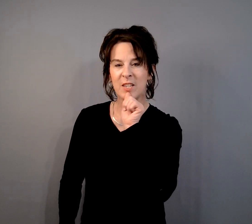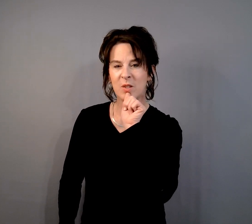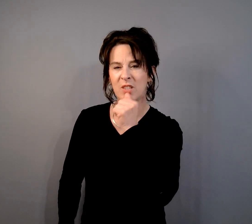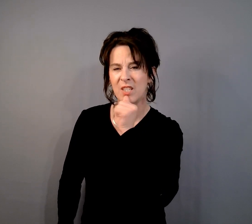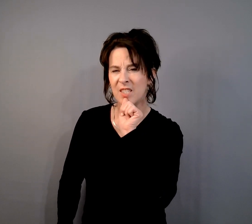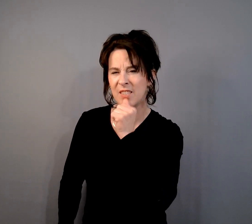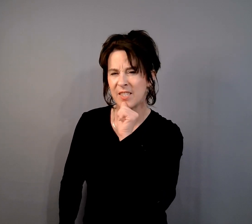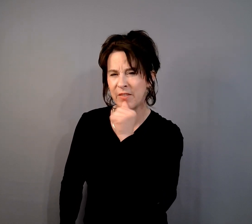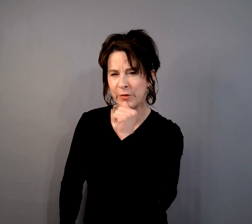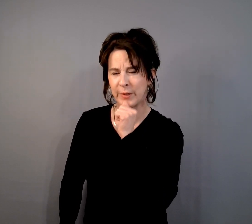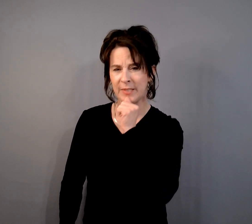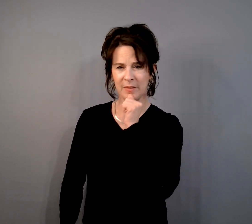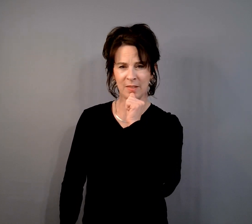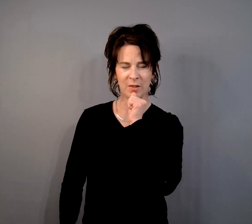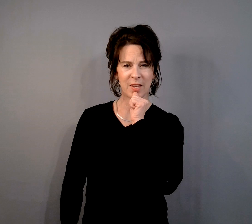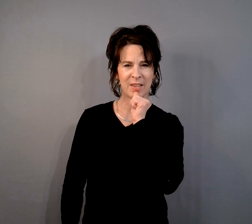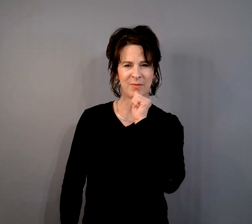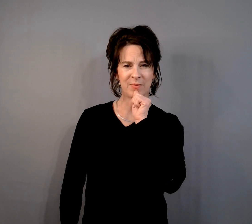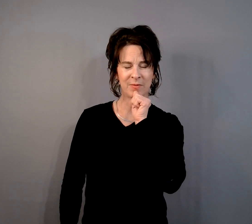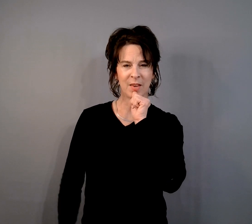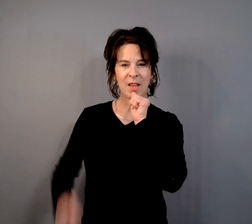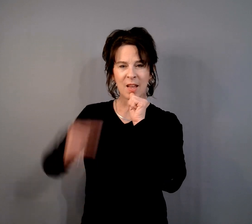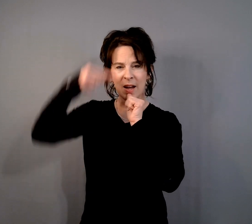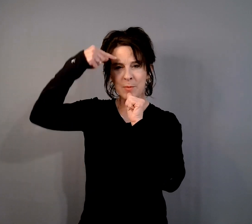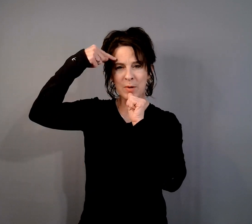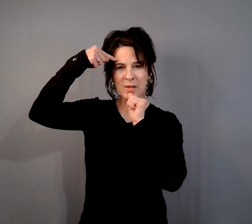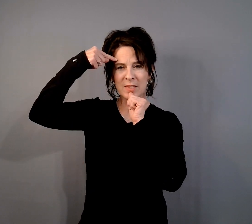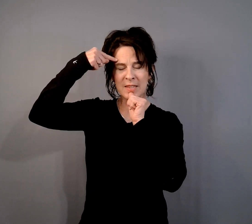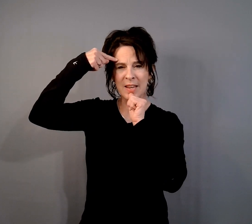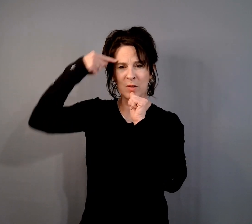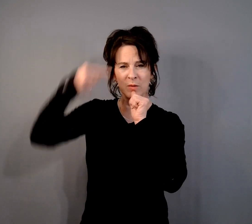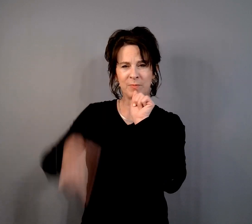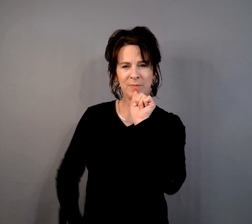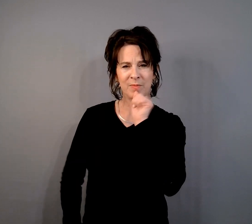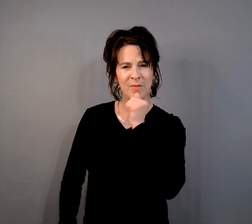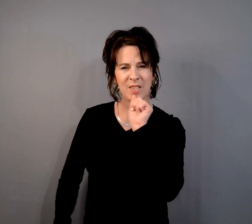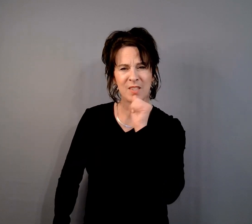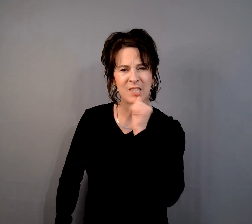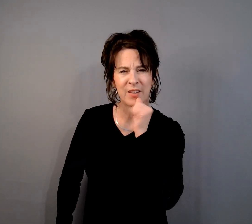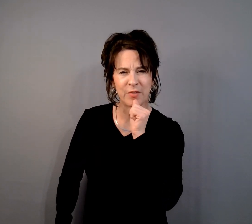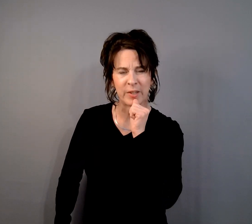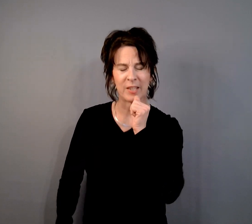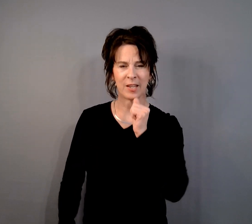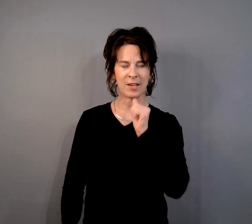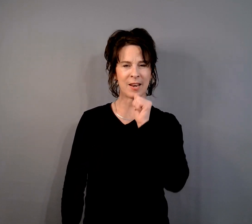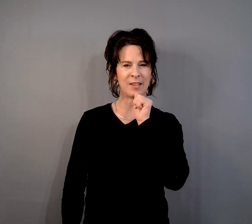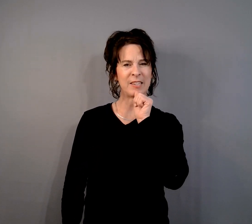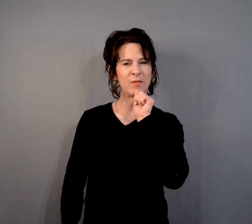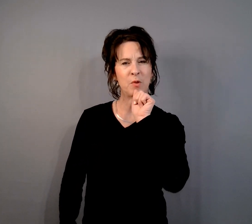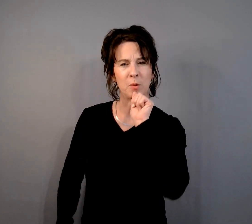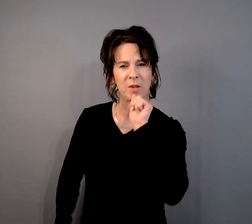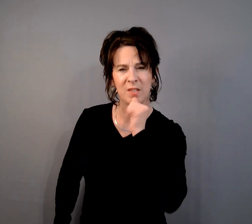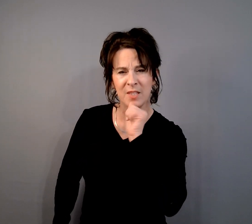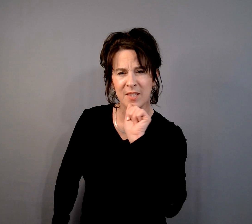go suffering, okay? Eyebrows down, suffering, and kind of lean forward,